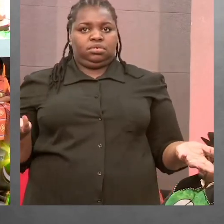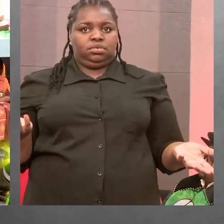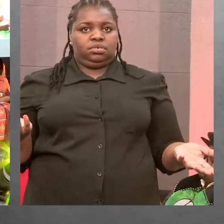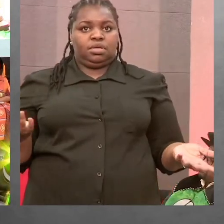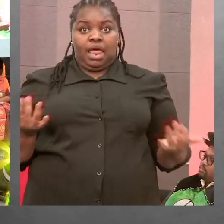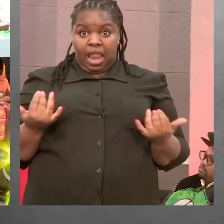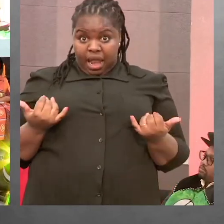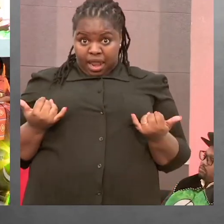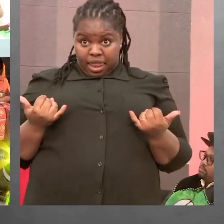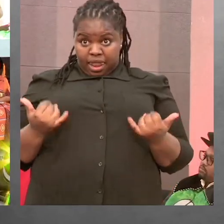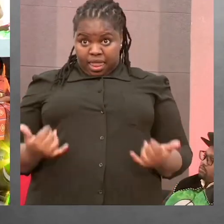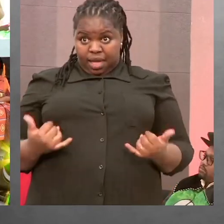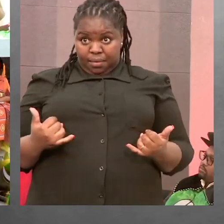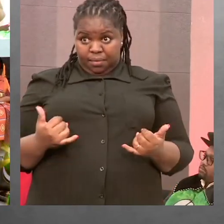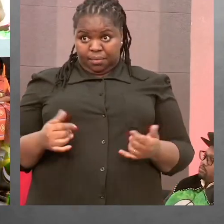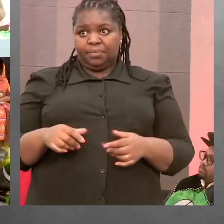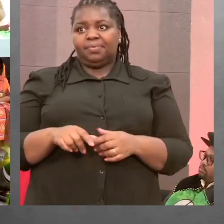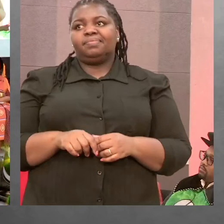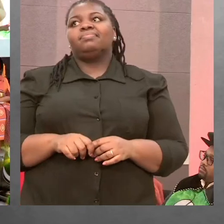Now